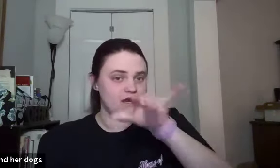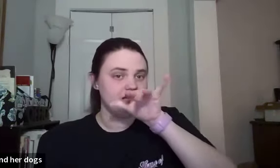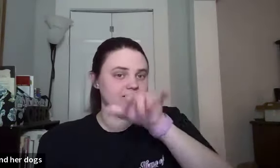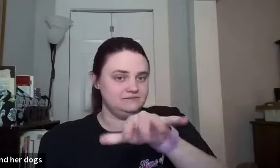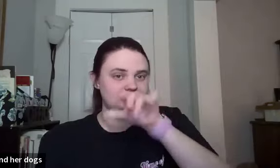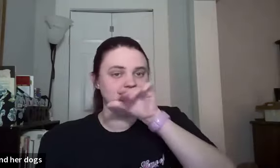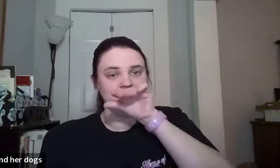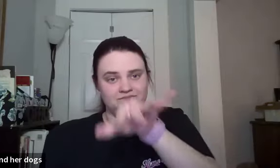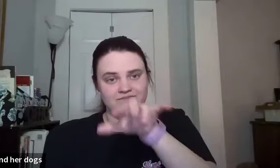dragon,